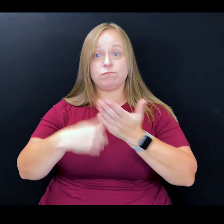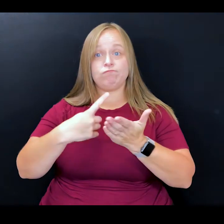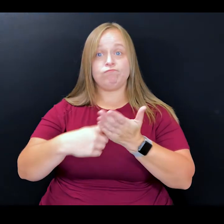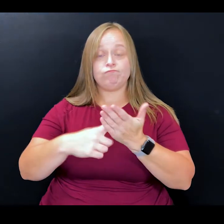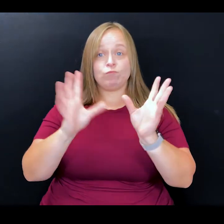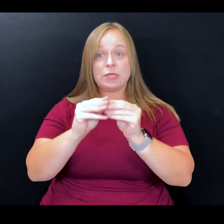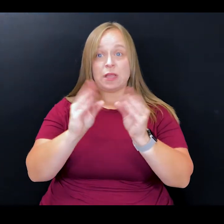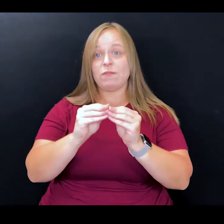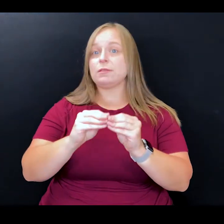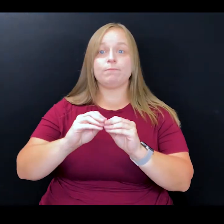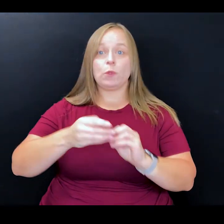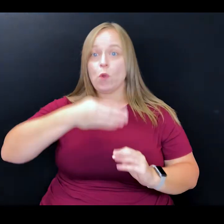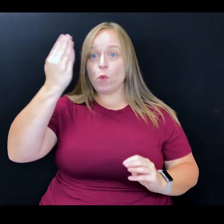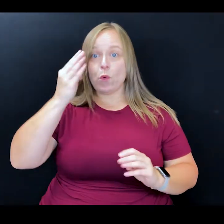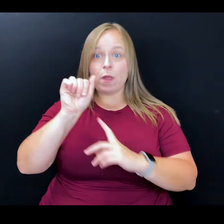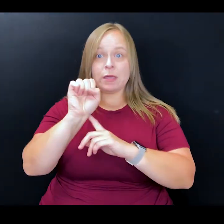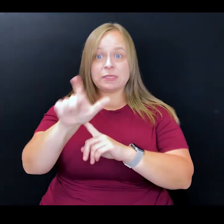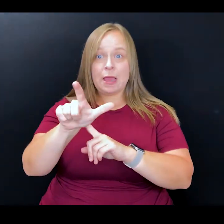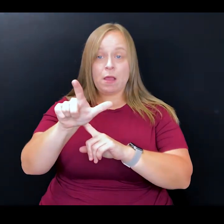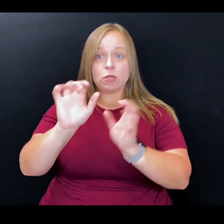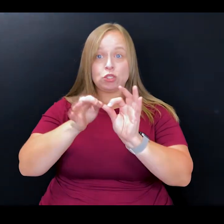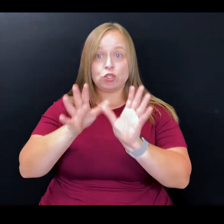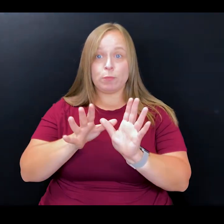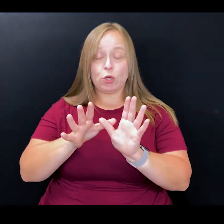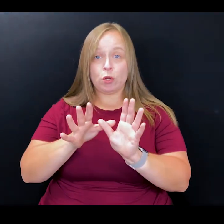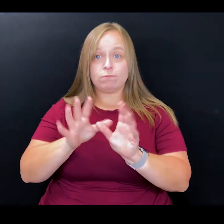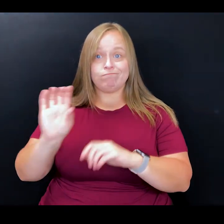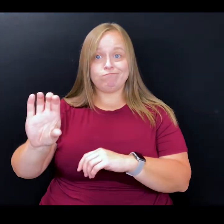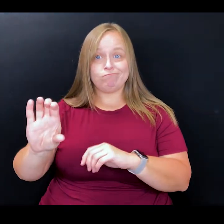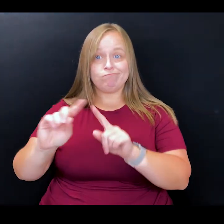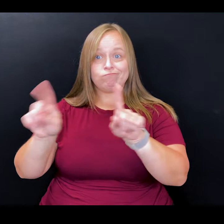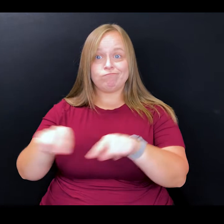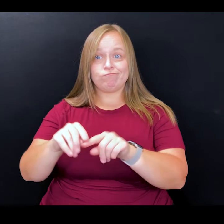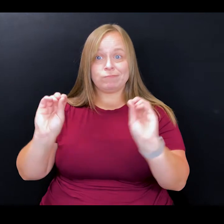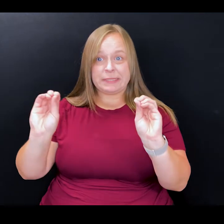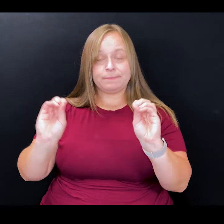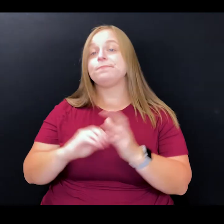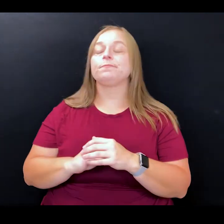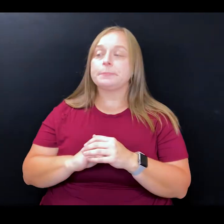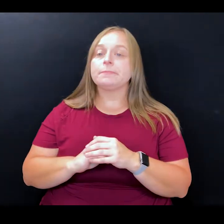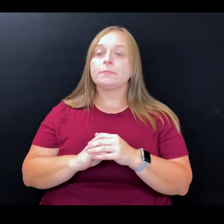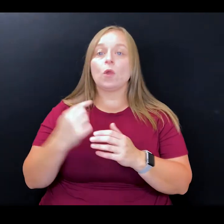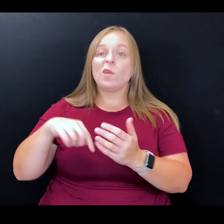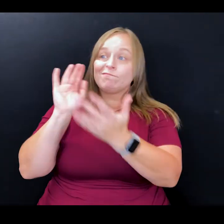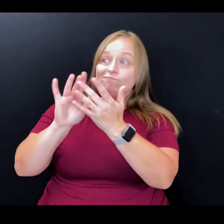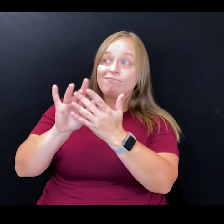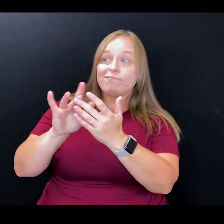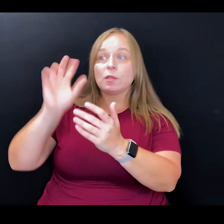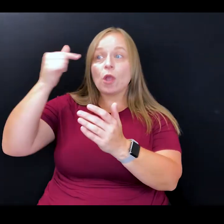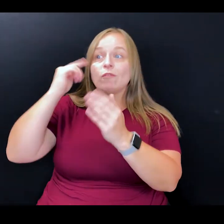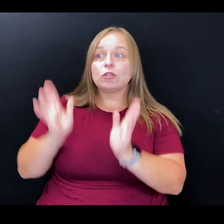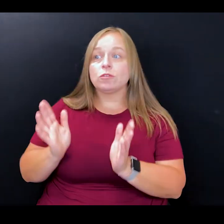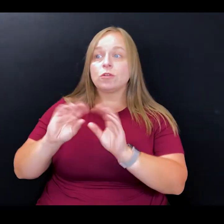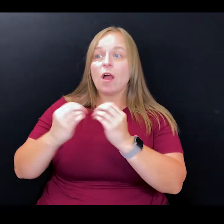press conferences, he did not have an ASL, an American Sign Language interpreter. We had contacted the